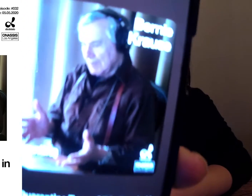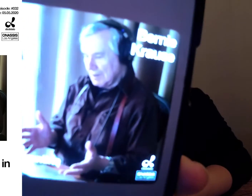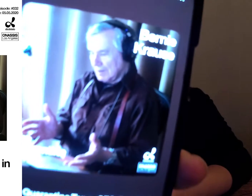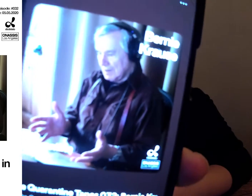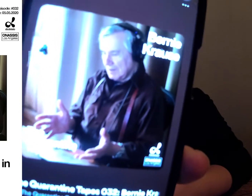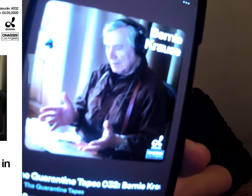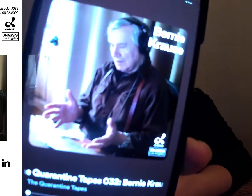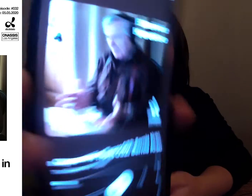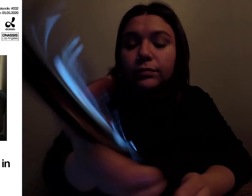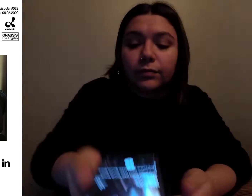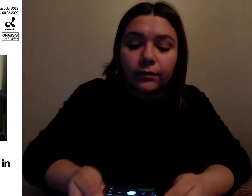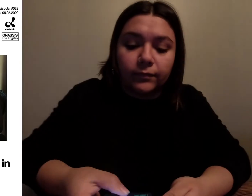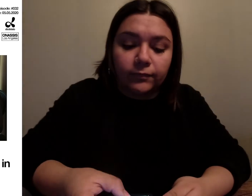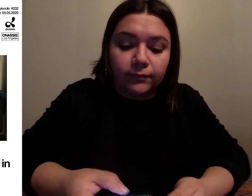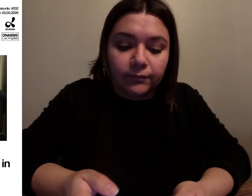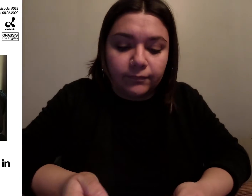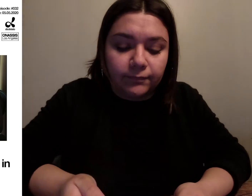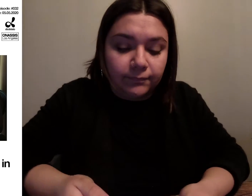Dublab.